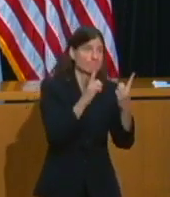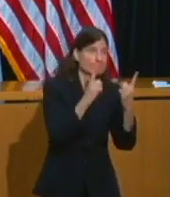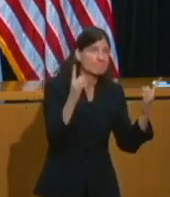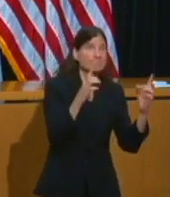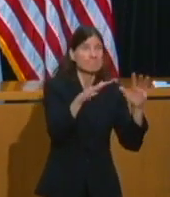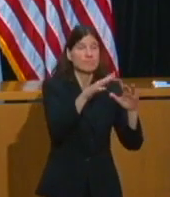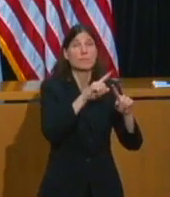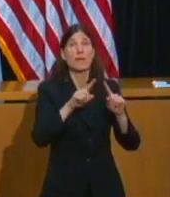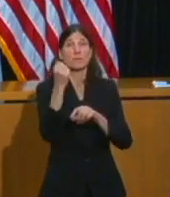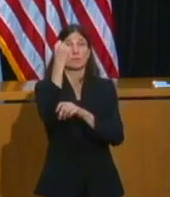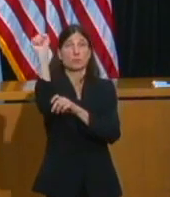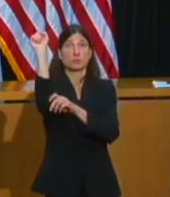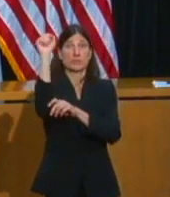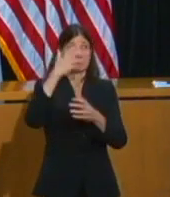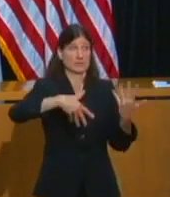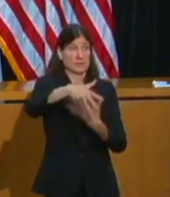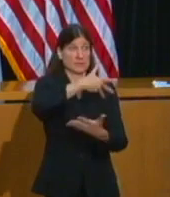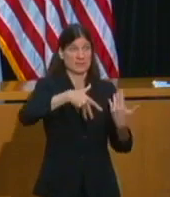and hygiene.